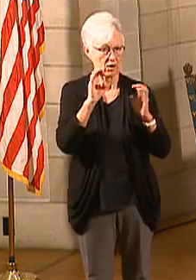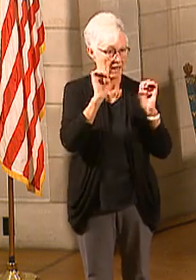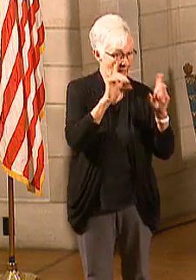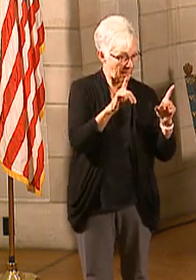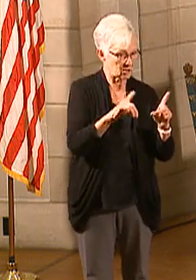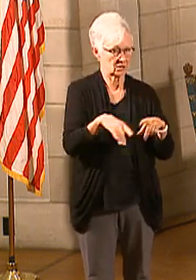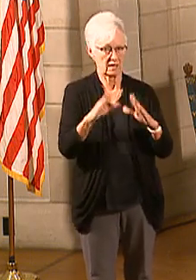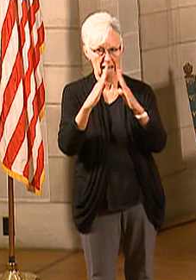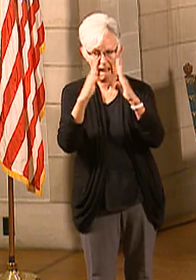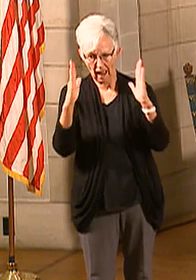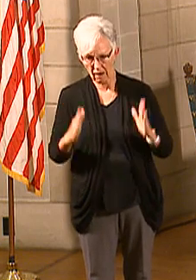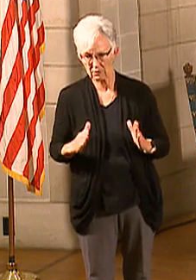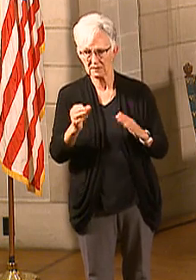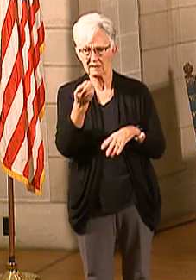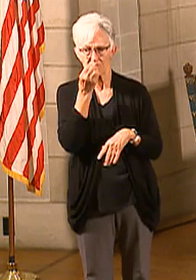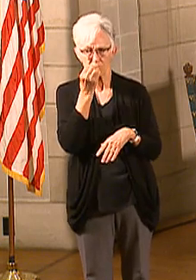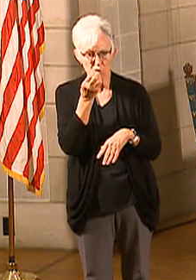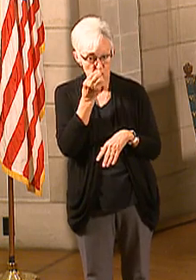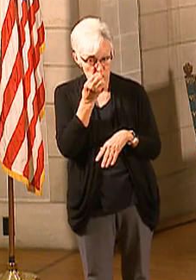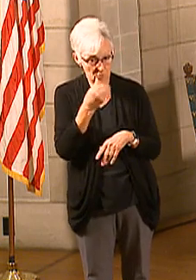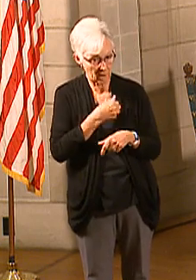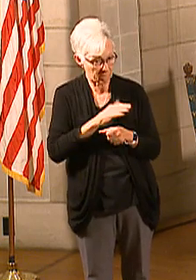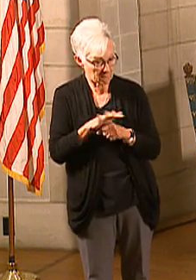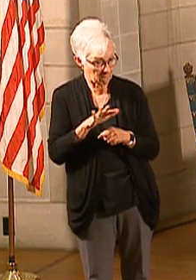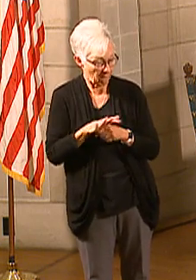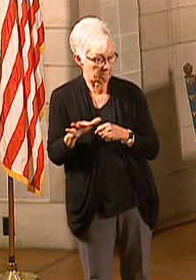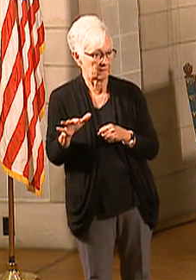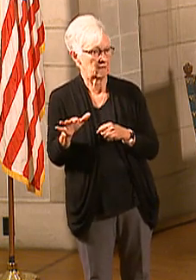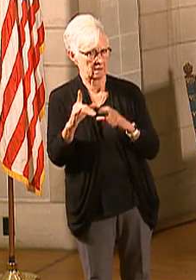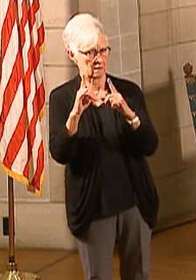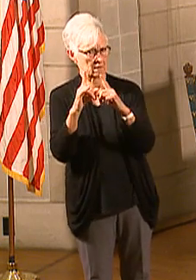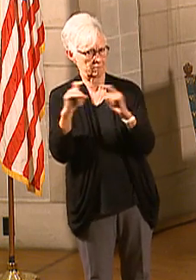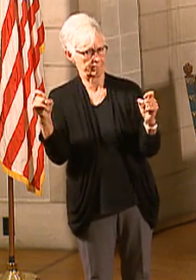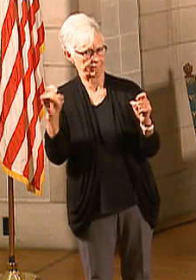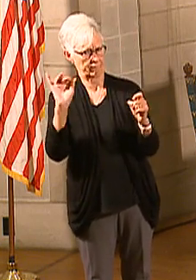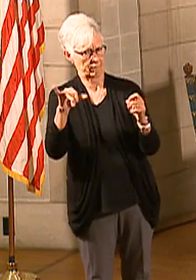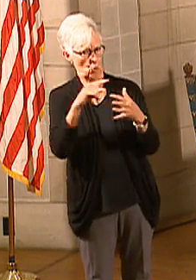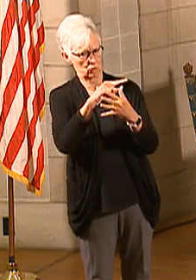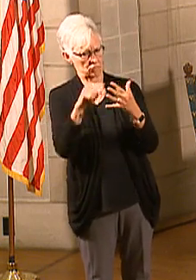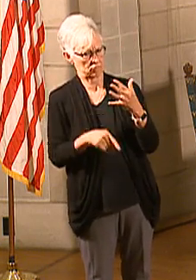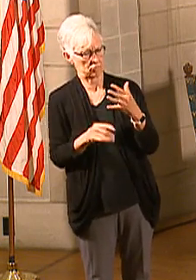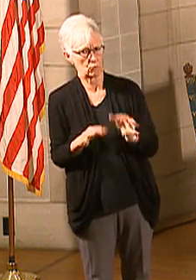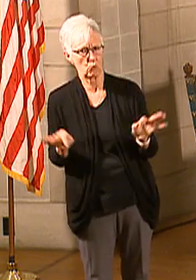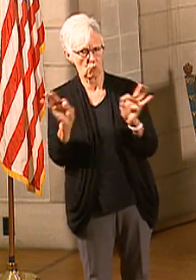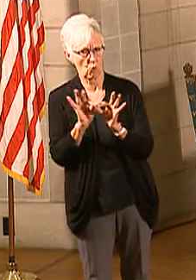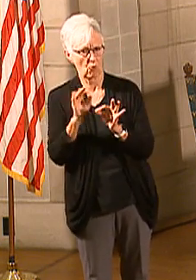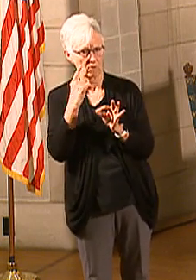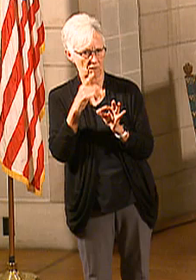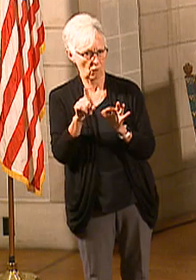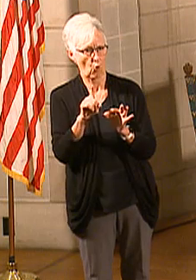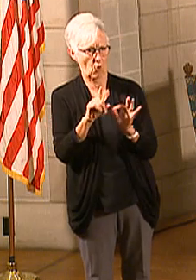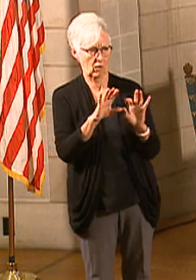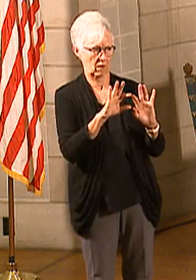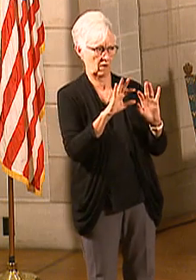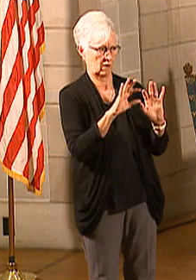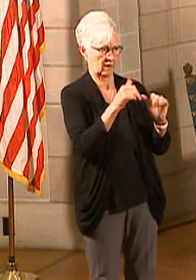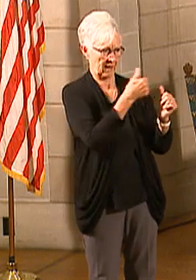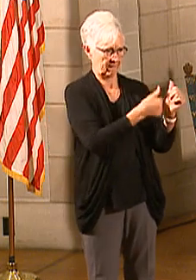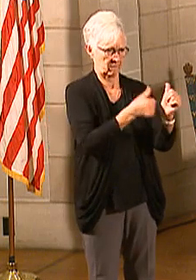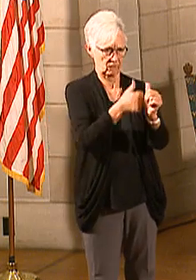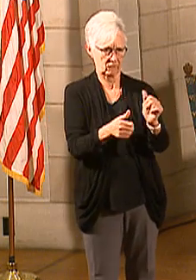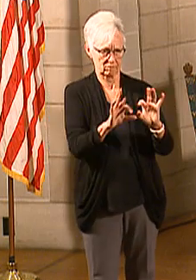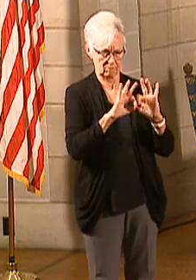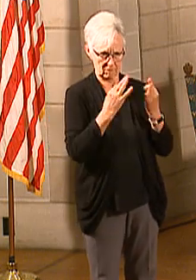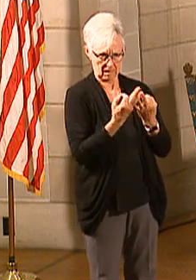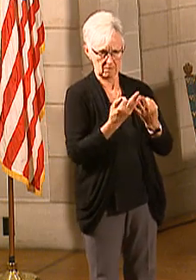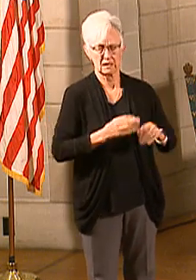food security. It's a broad understanding that each family has individualized needs. And we can